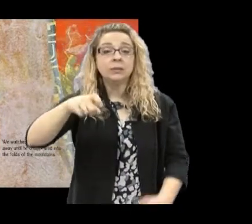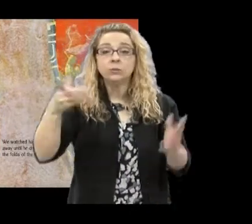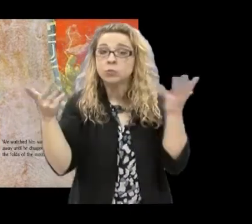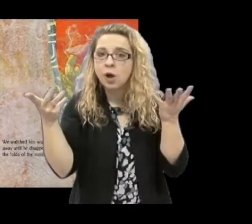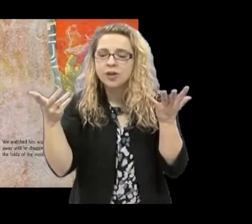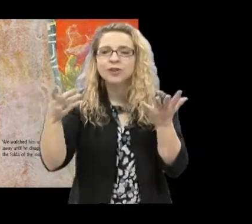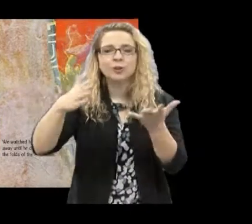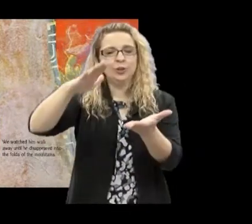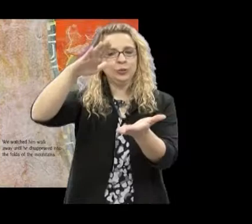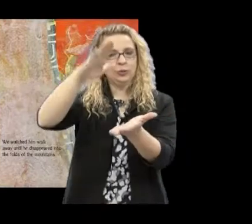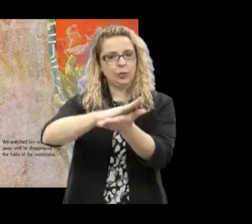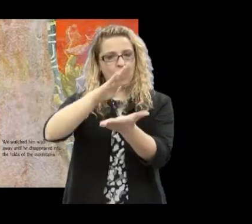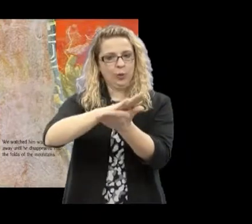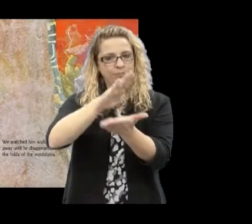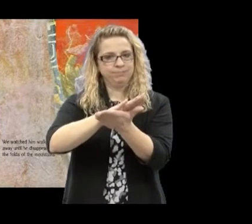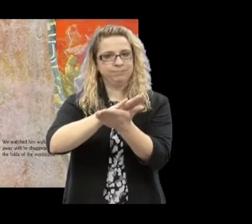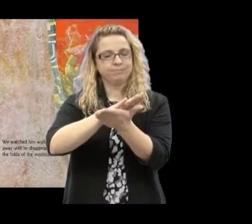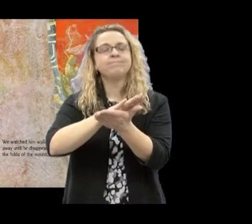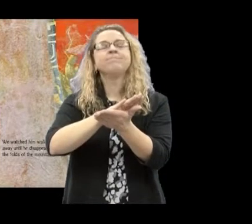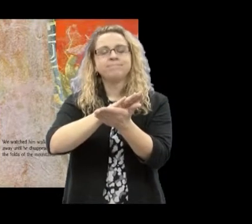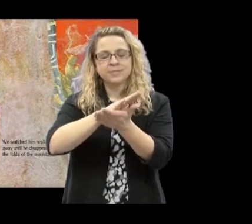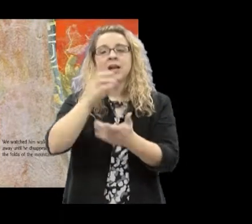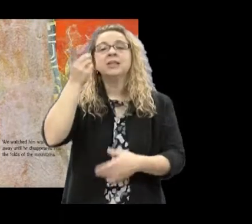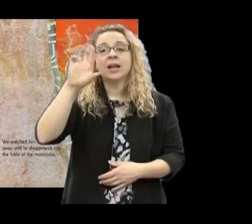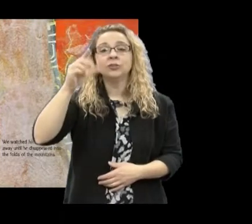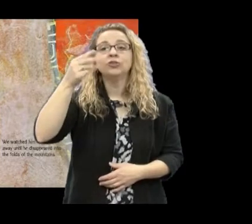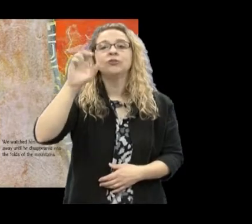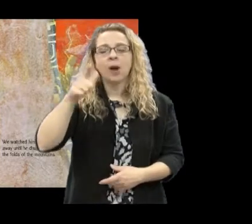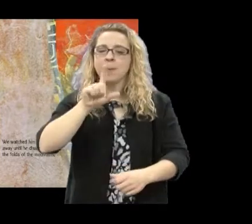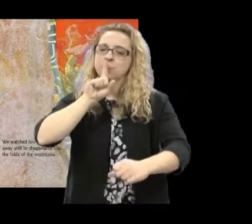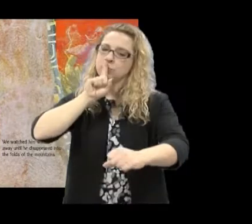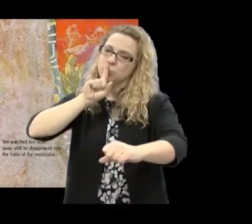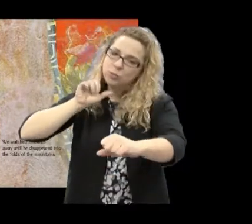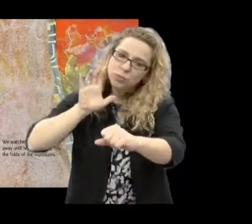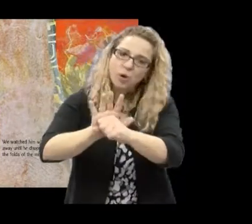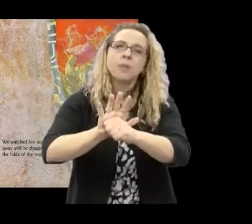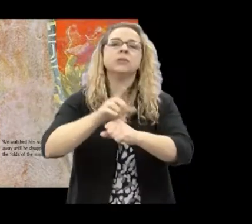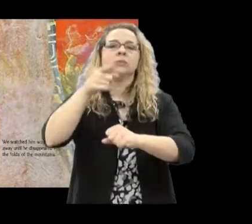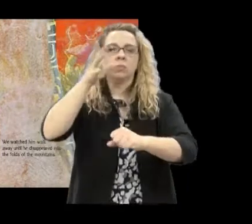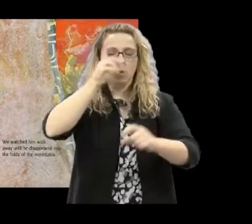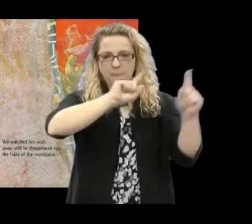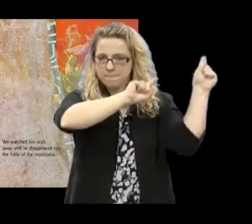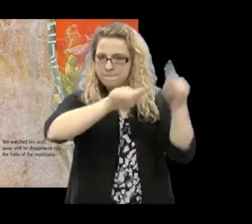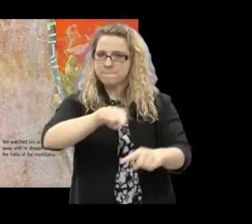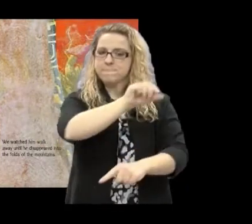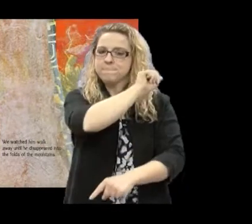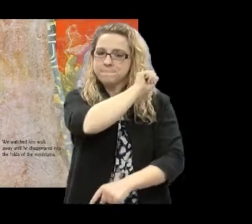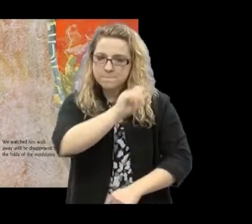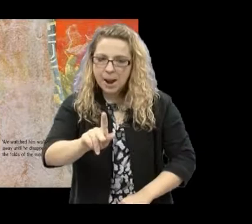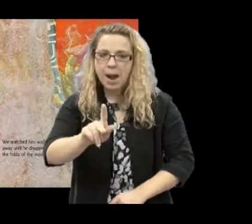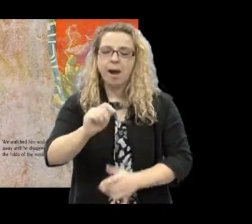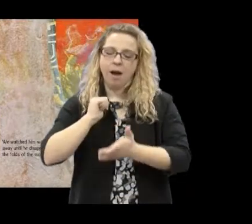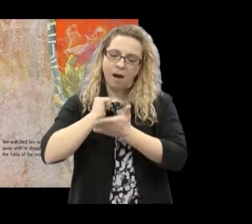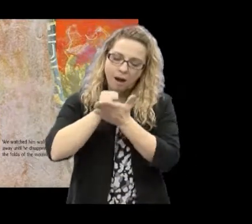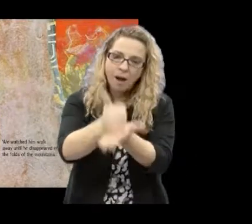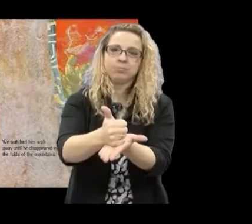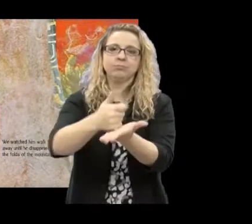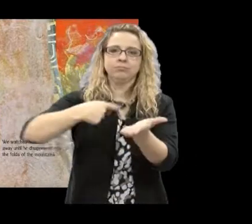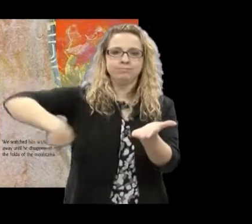Corfey needed a school. Dr. Greg promised to come back and help us